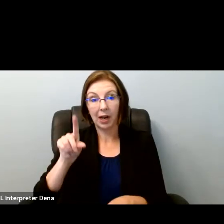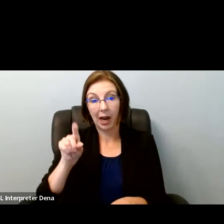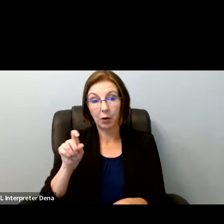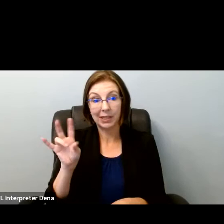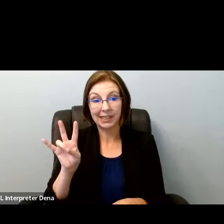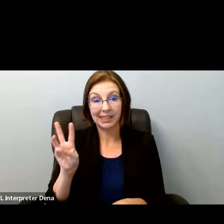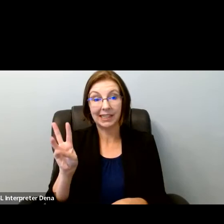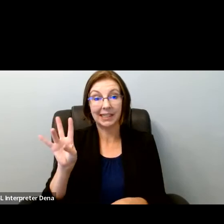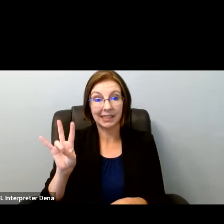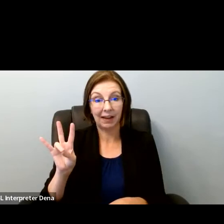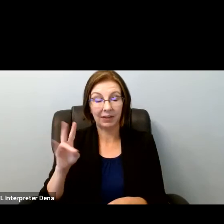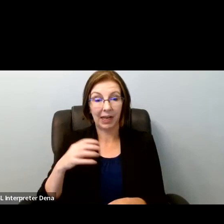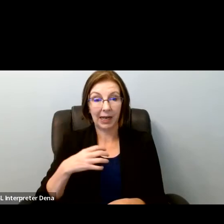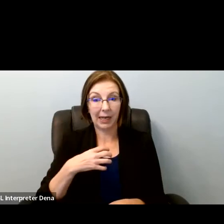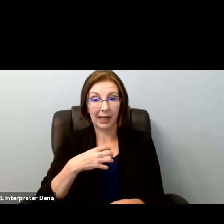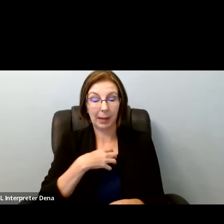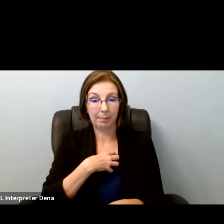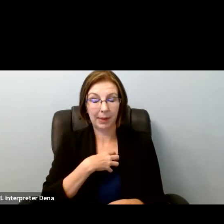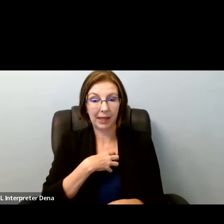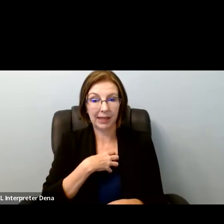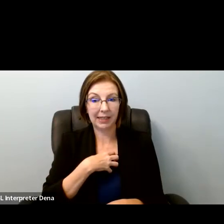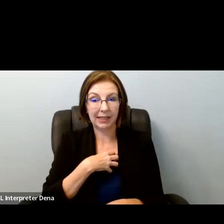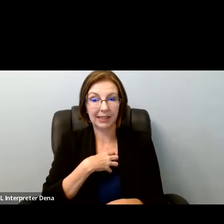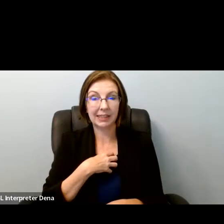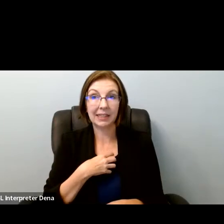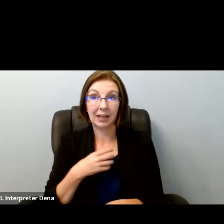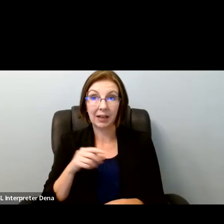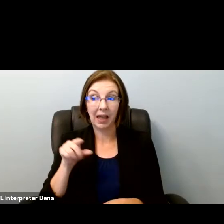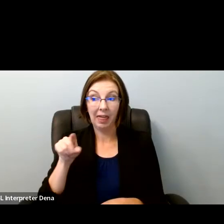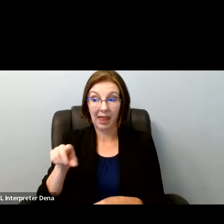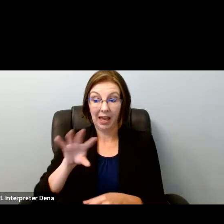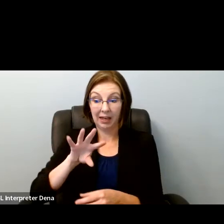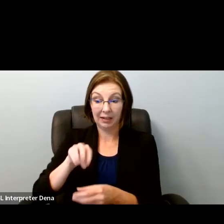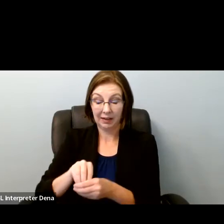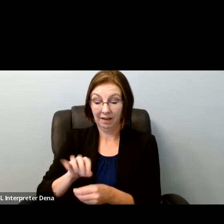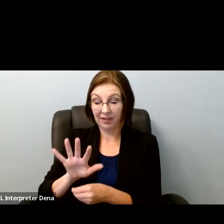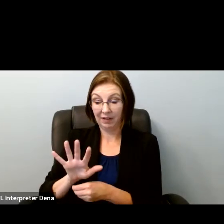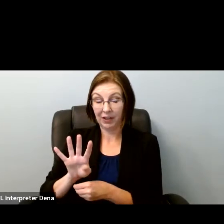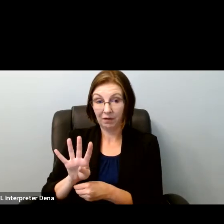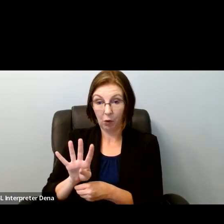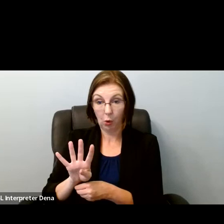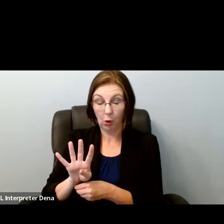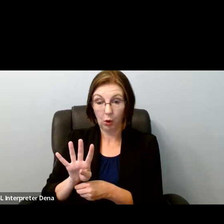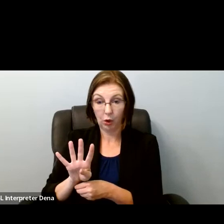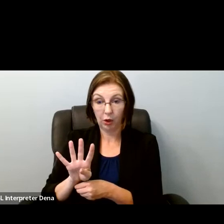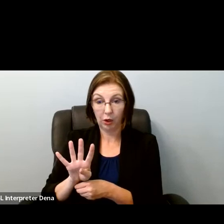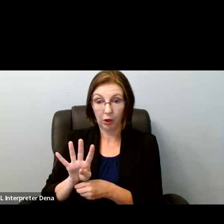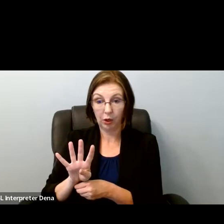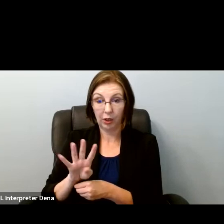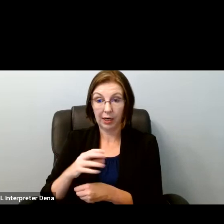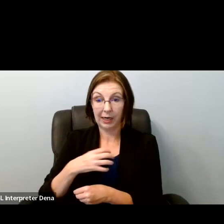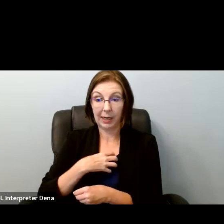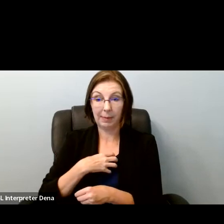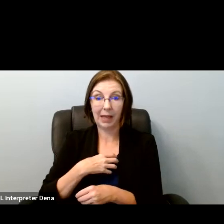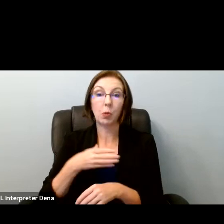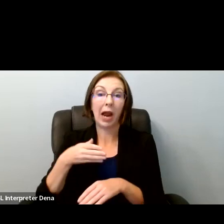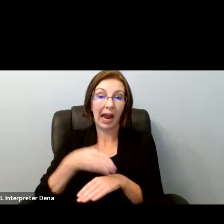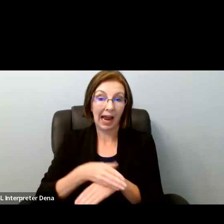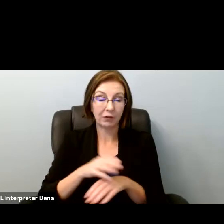complaints after 54 of them was after corrective actions.